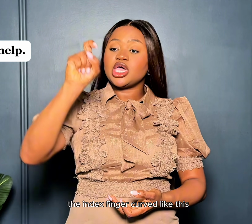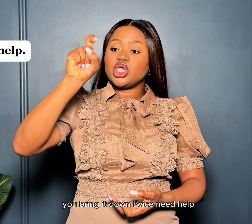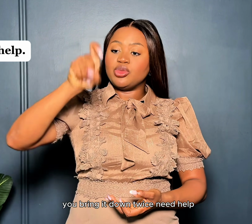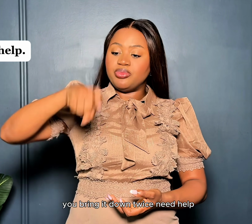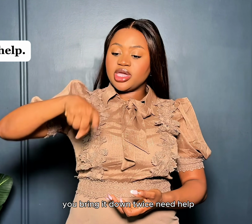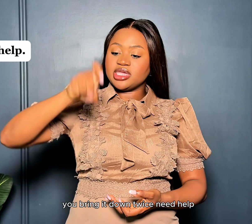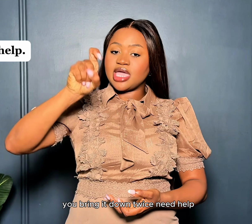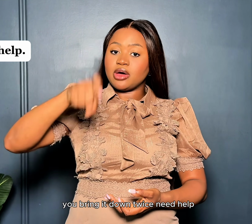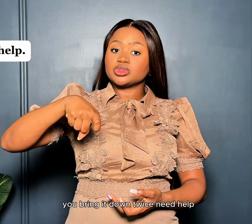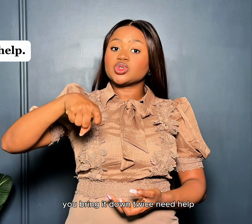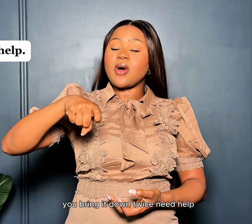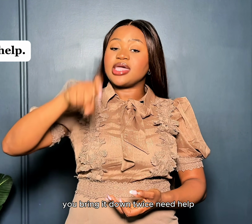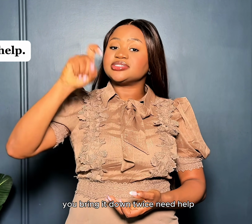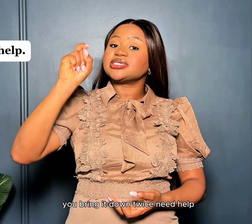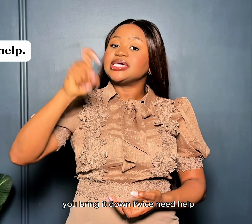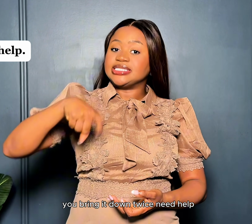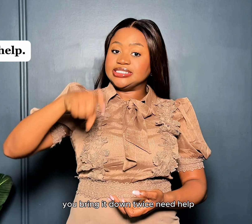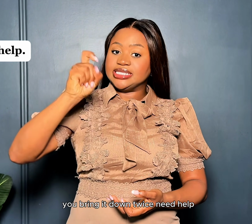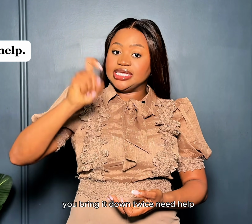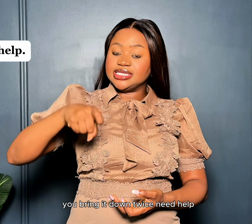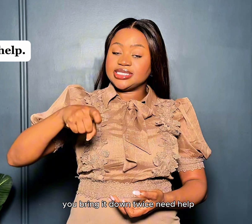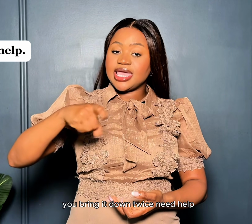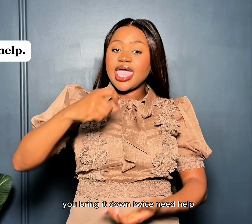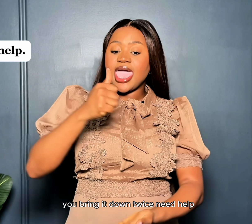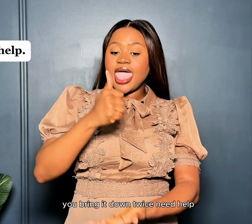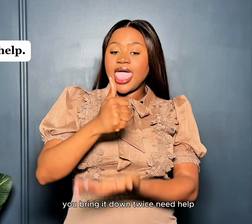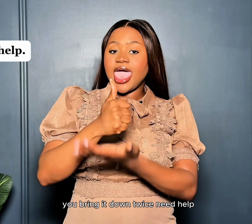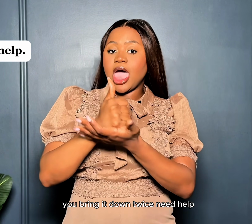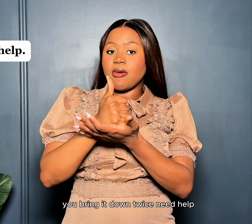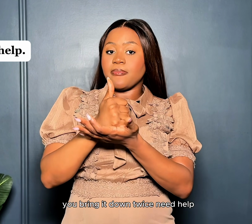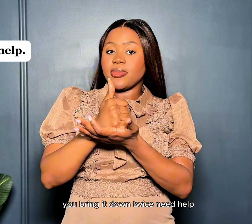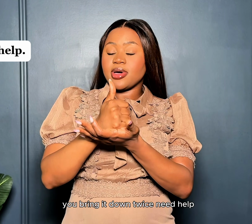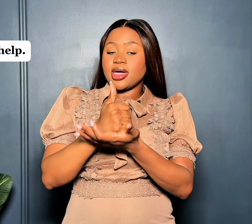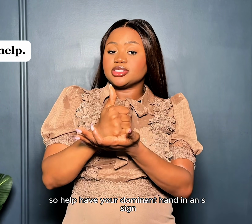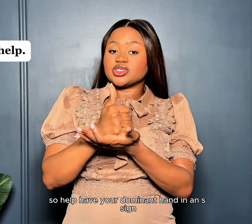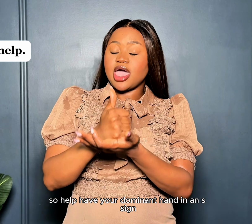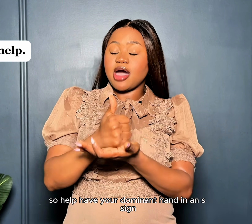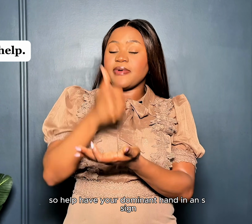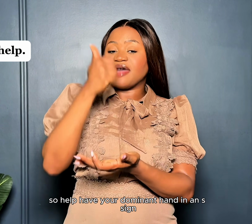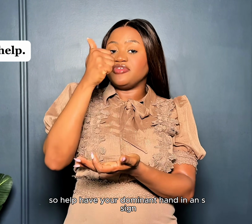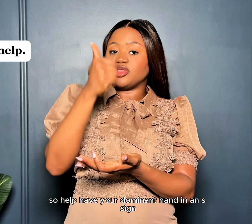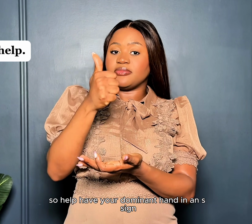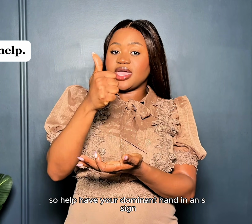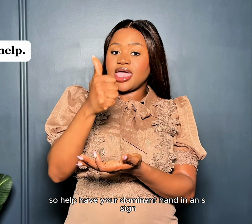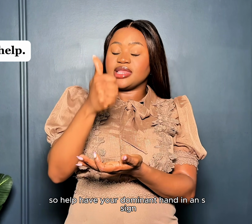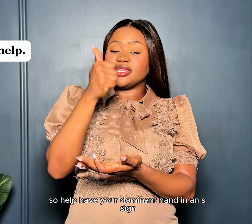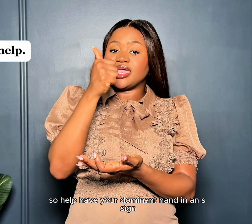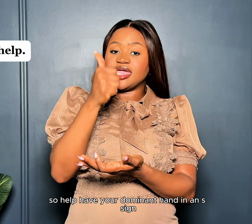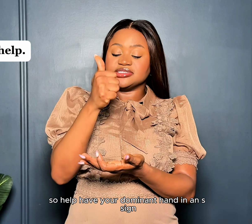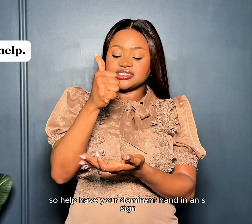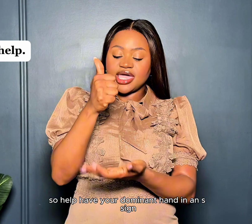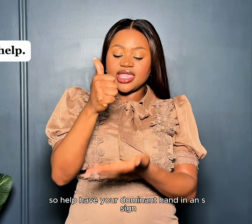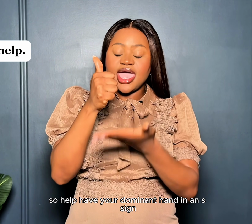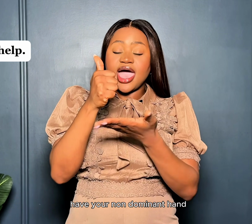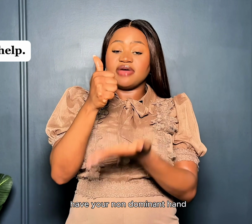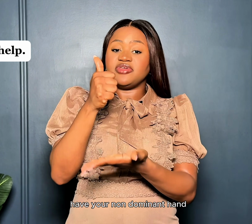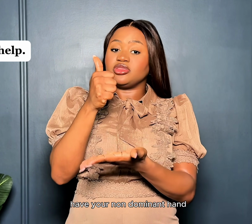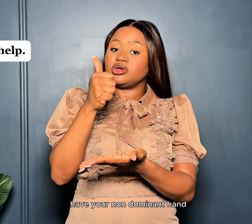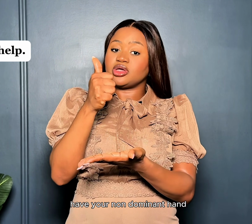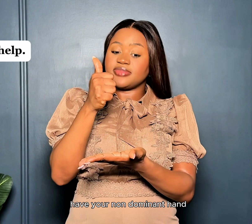You bring it down twice. Need help. So help, have your dominant hand in an A sign. Have your non-dominant